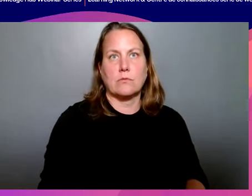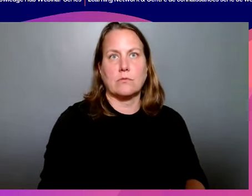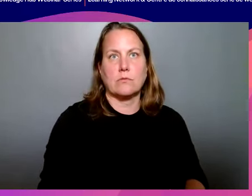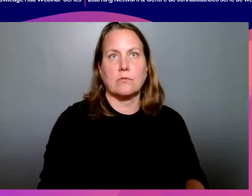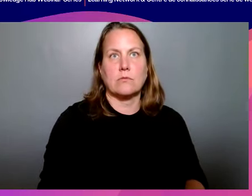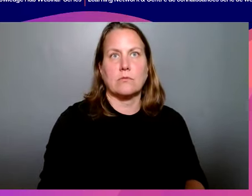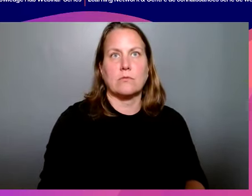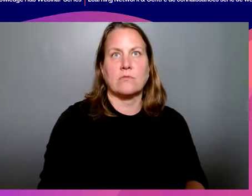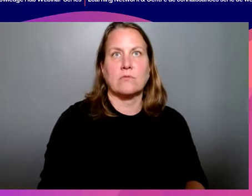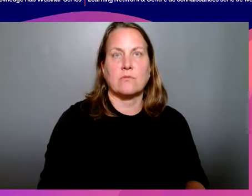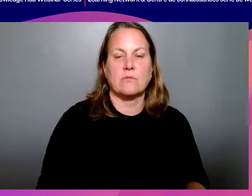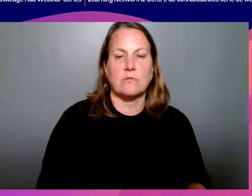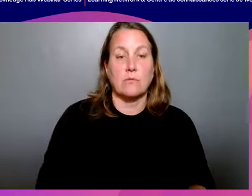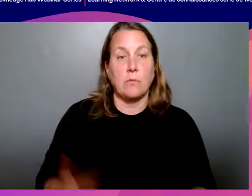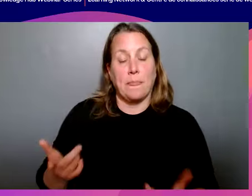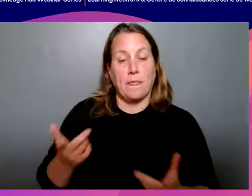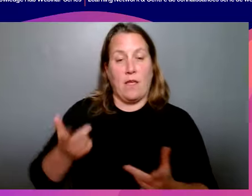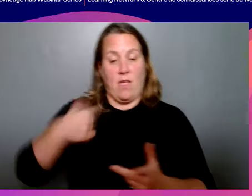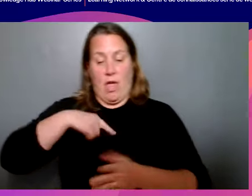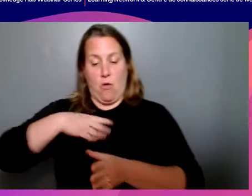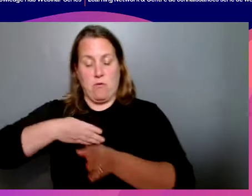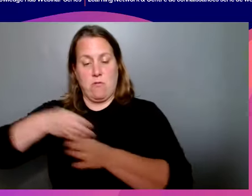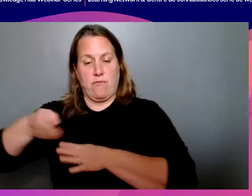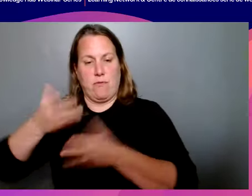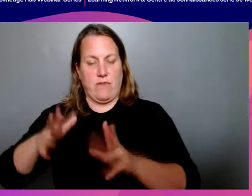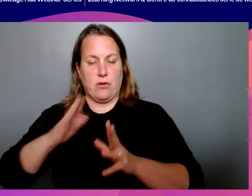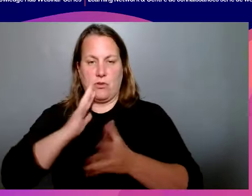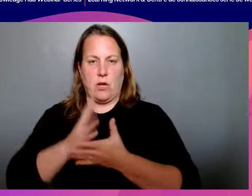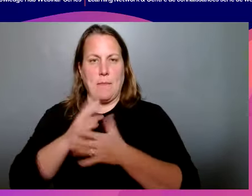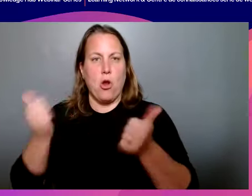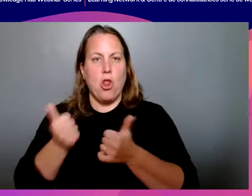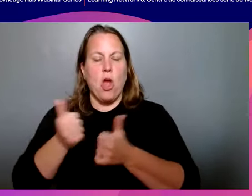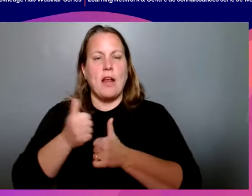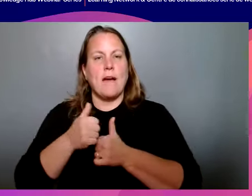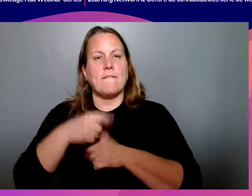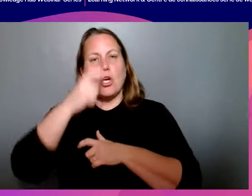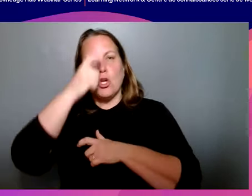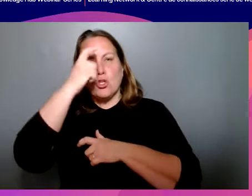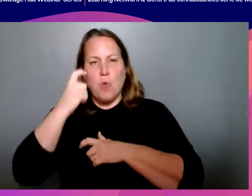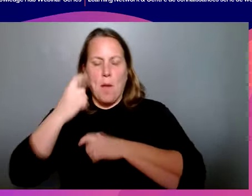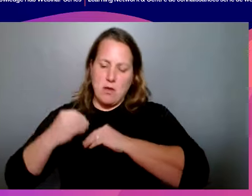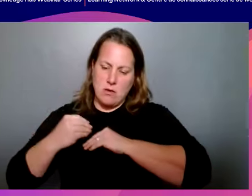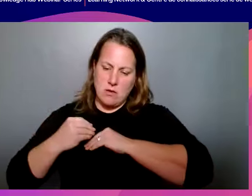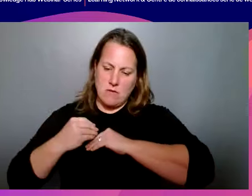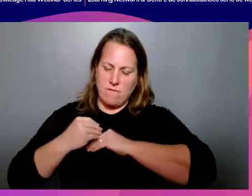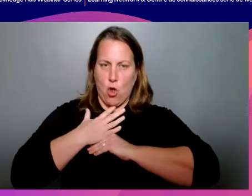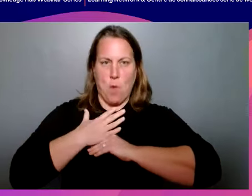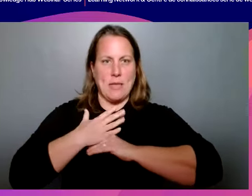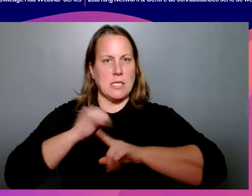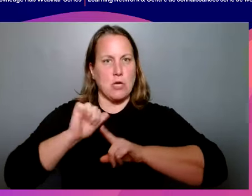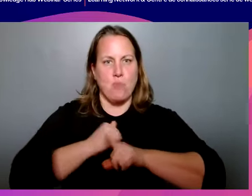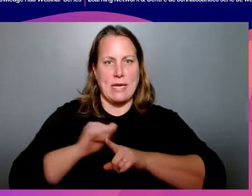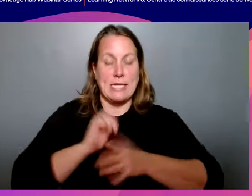Within the sector, we talk a lot about the importance of trauma-informed practice. And from a trauma-informed